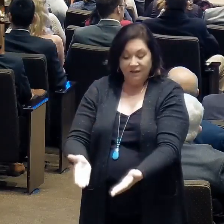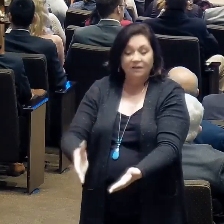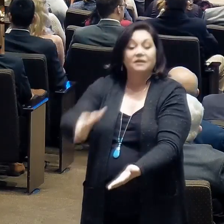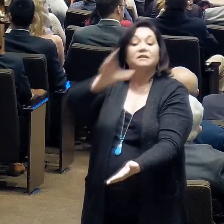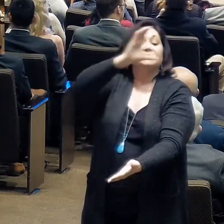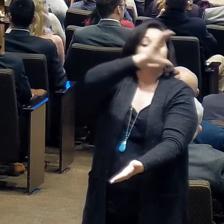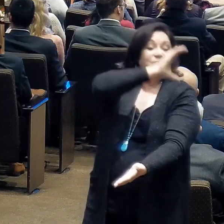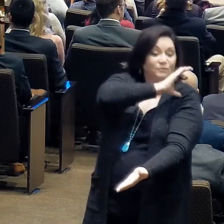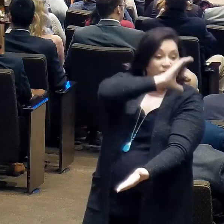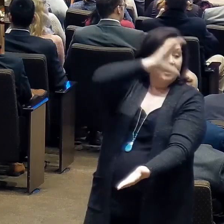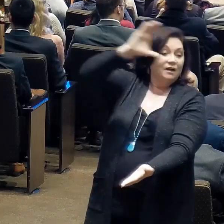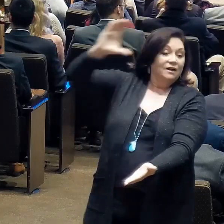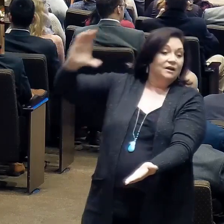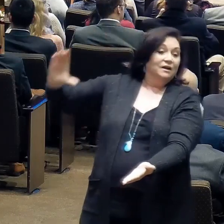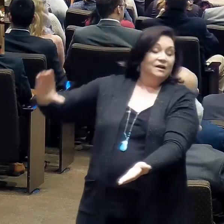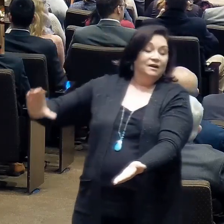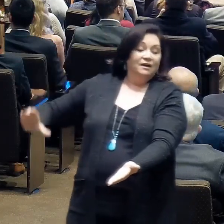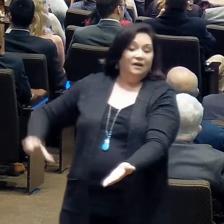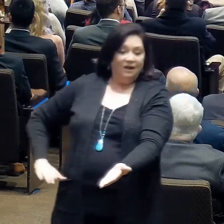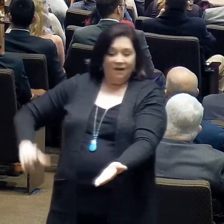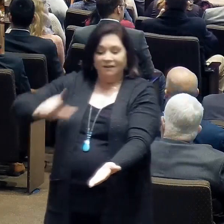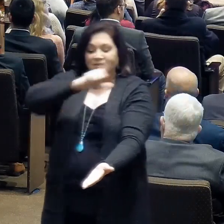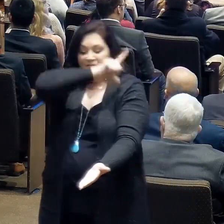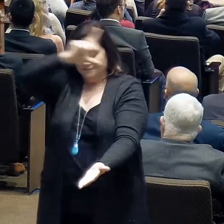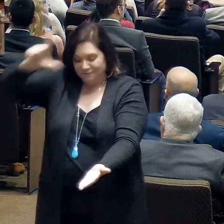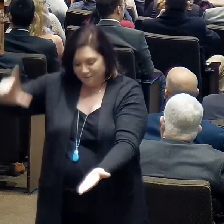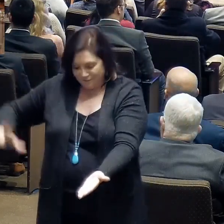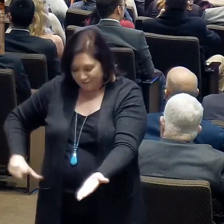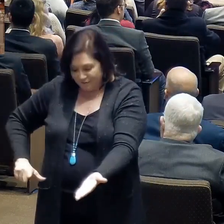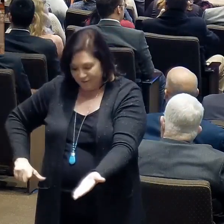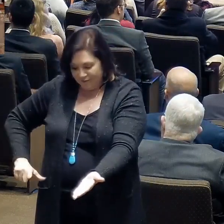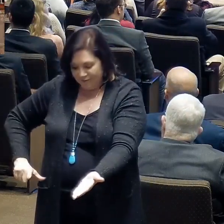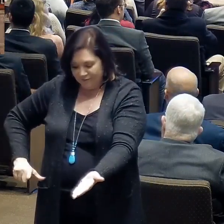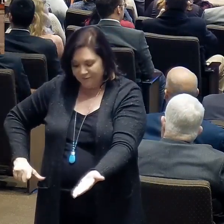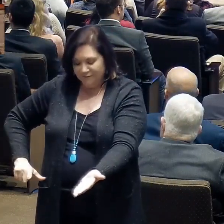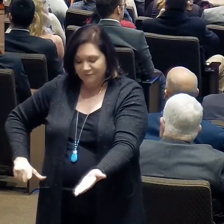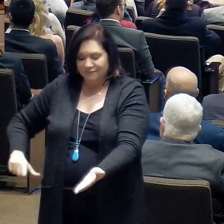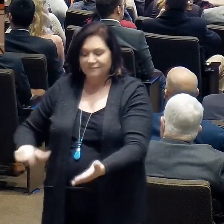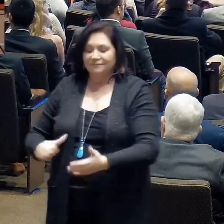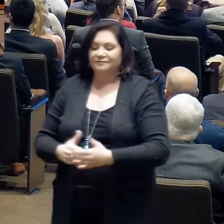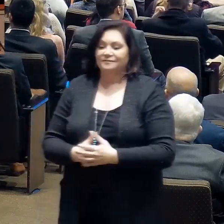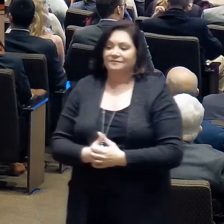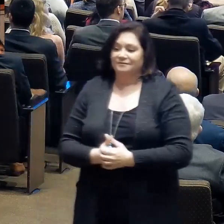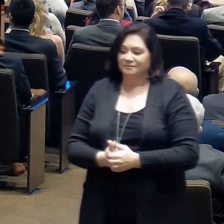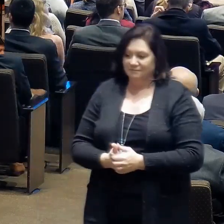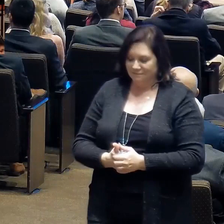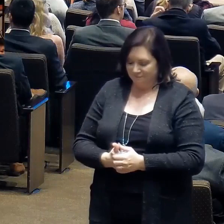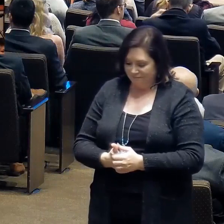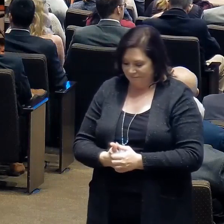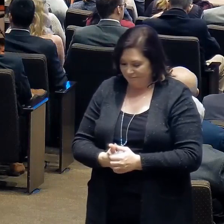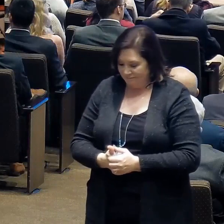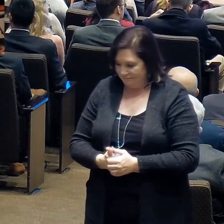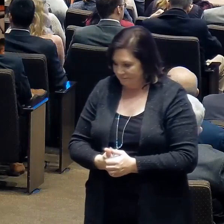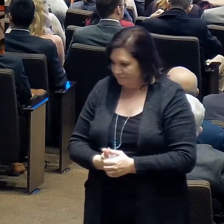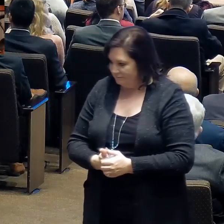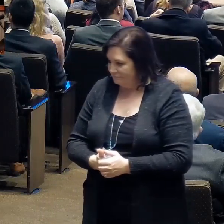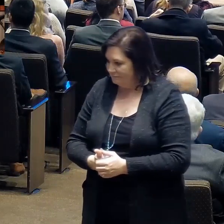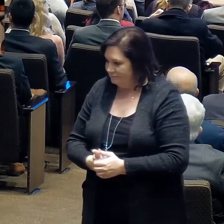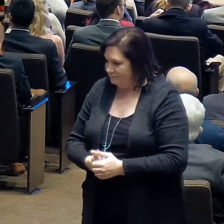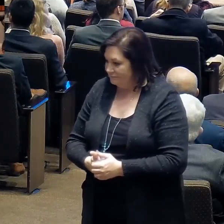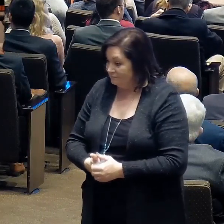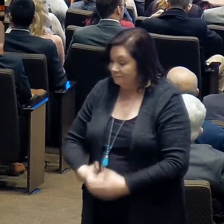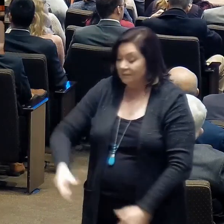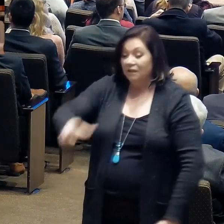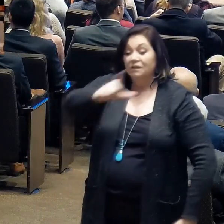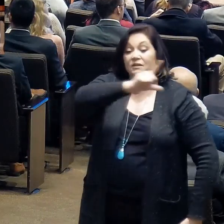Christ the Lord. Yea, Lord,